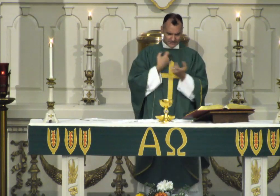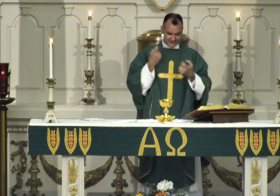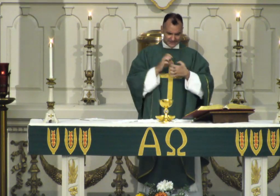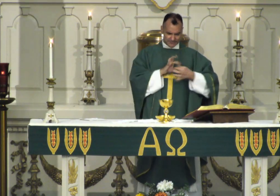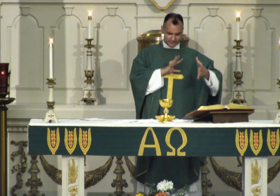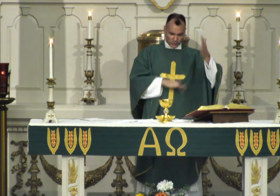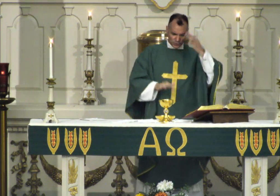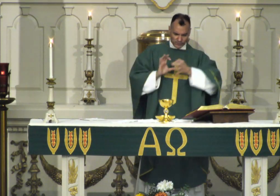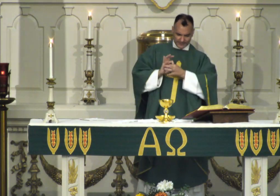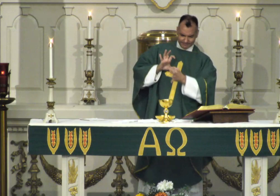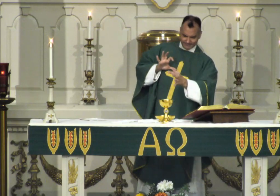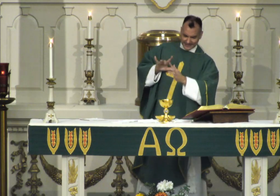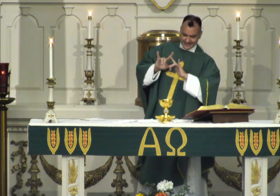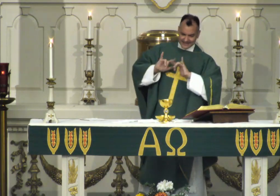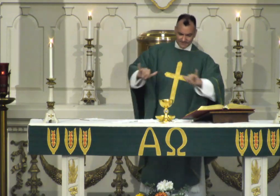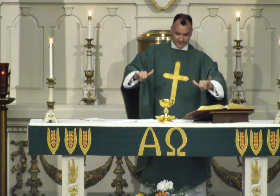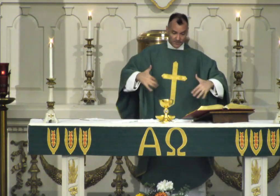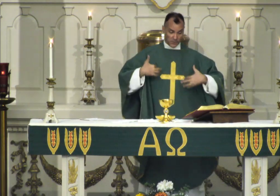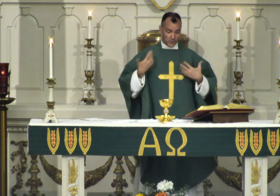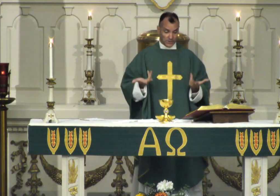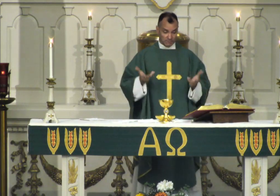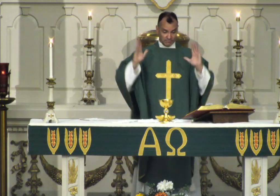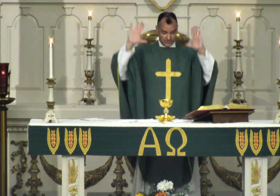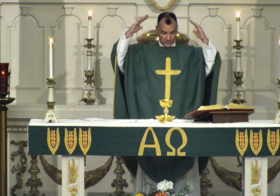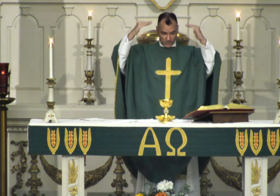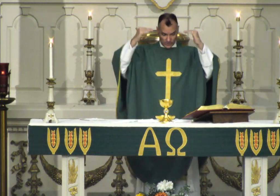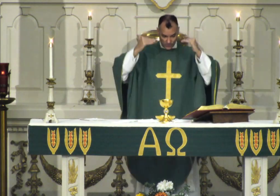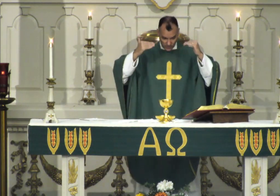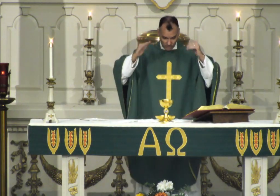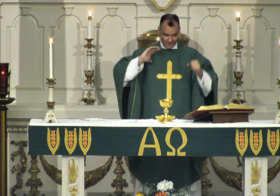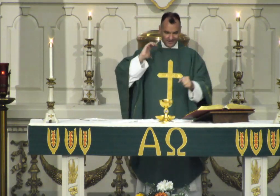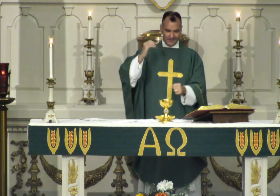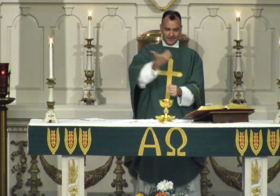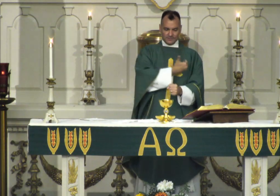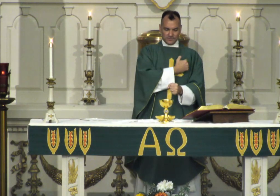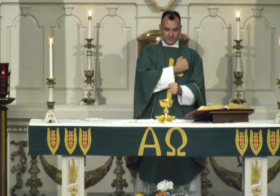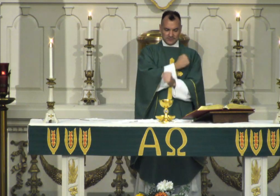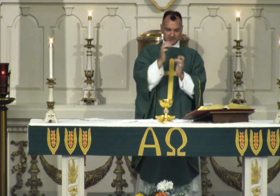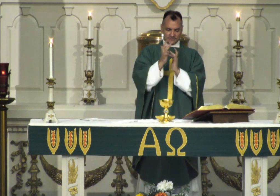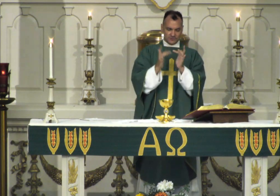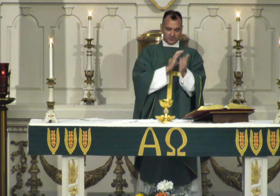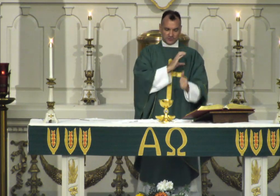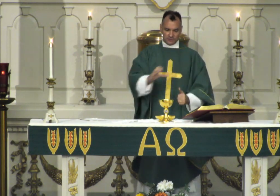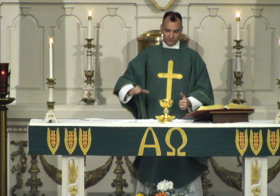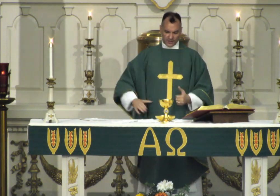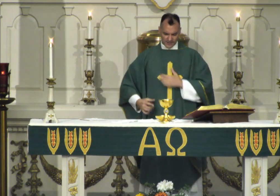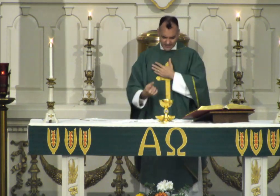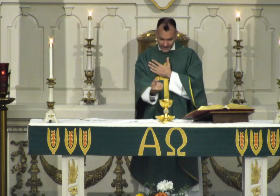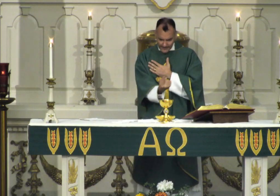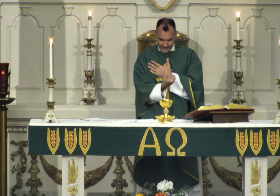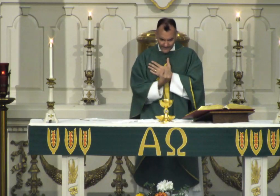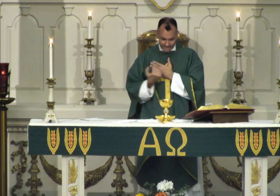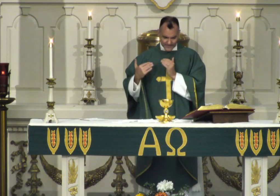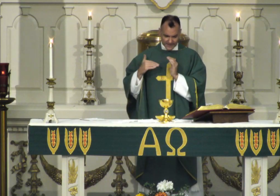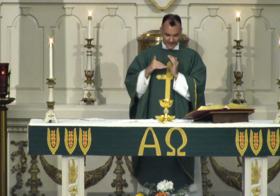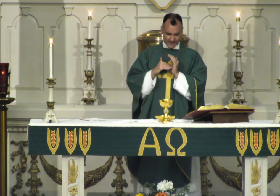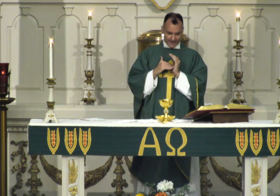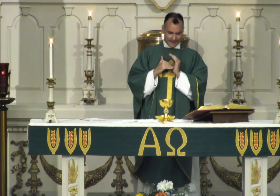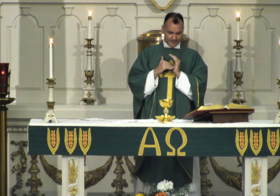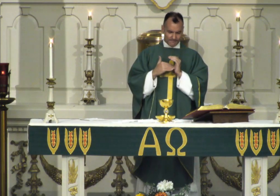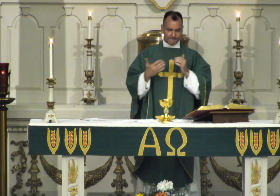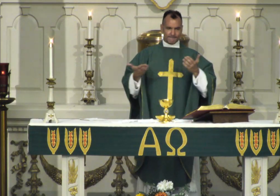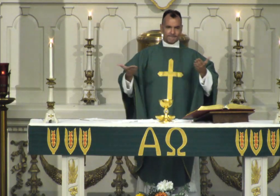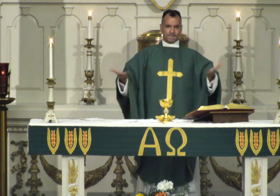always free from sin and safe from all distress, as you await the blessed hope and the coming of our Savior, Jesus